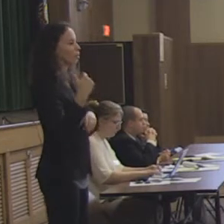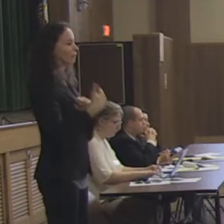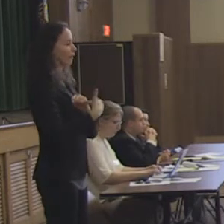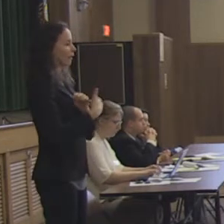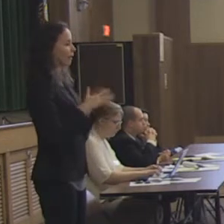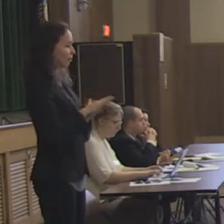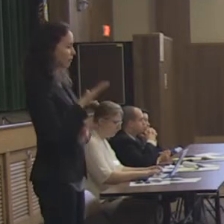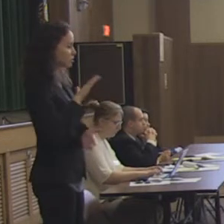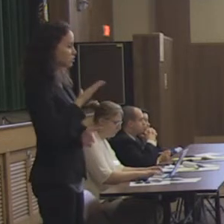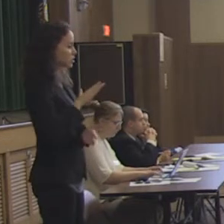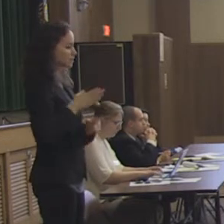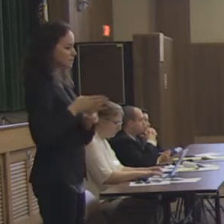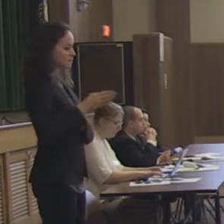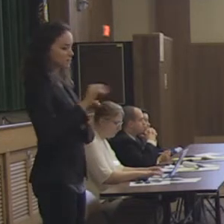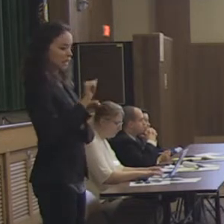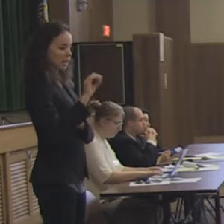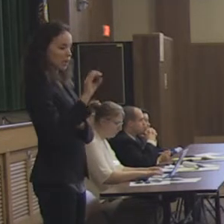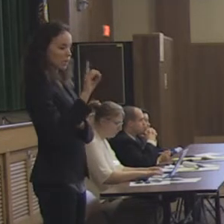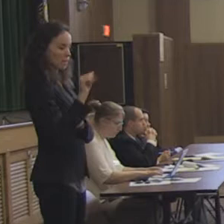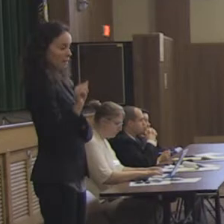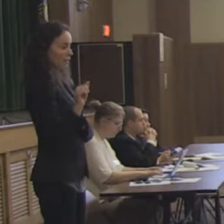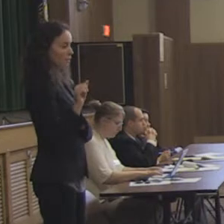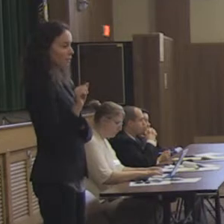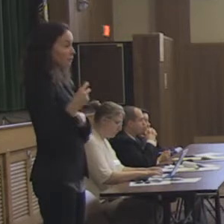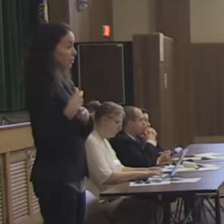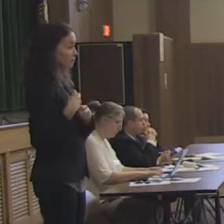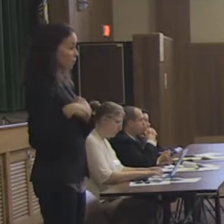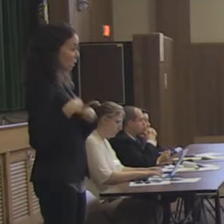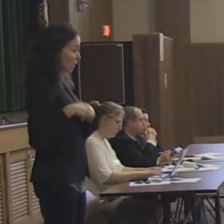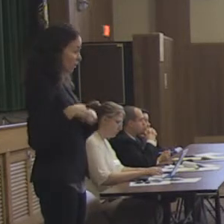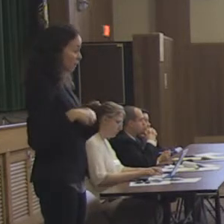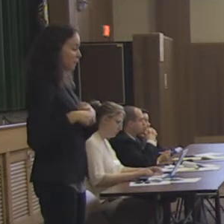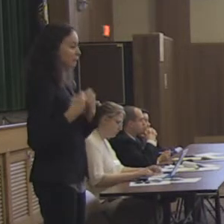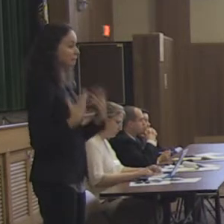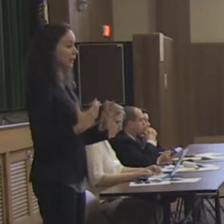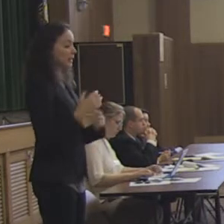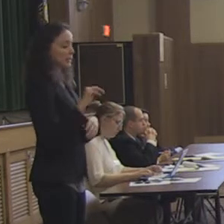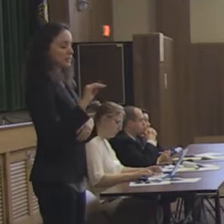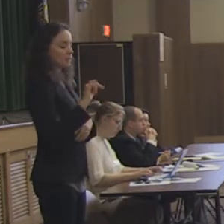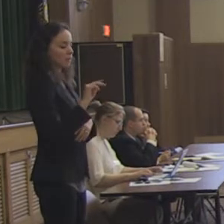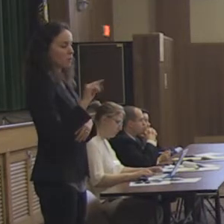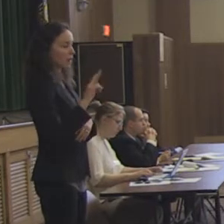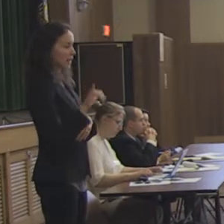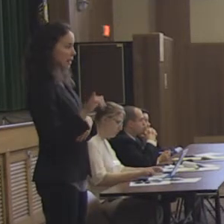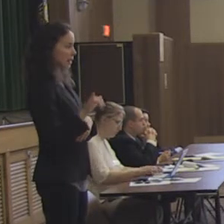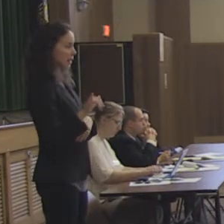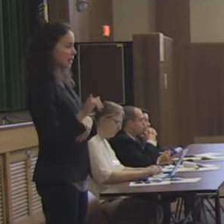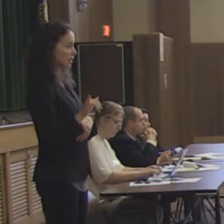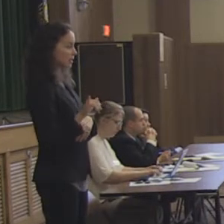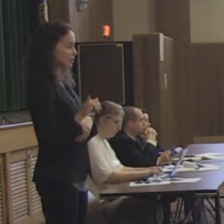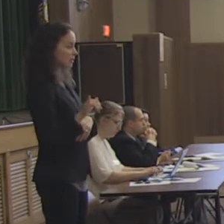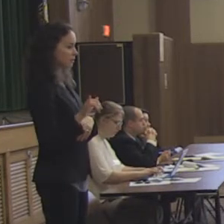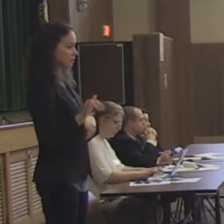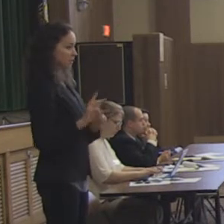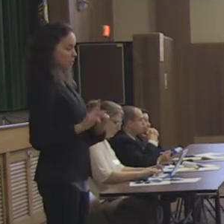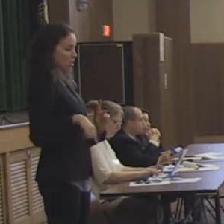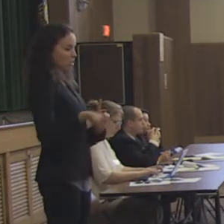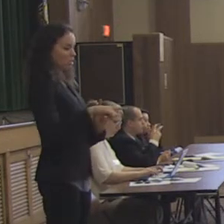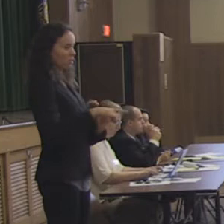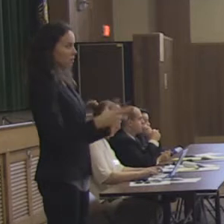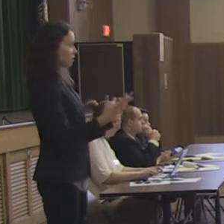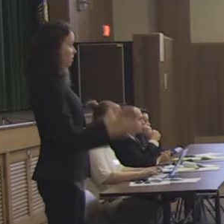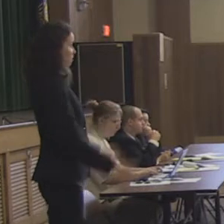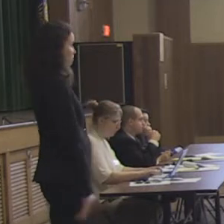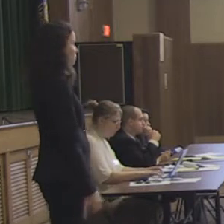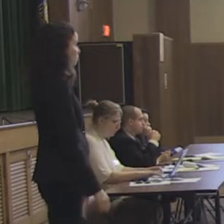for AODA specialty, but the problem with many minority people that I speak to, some colleagues, is you can't get